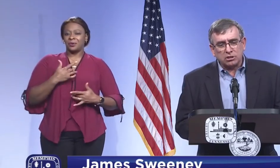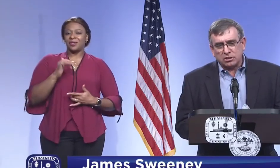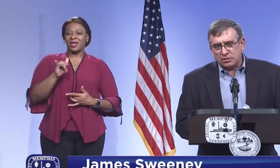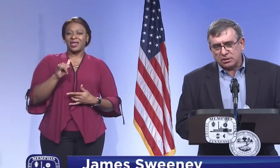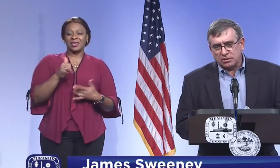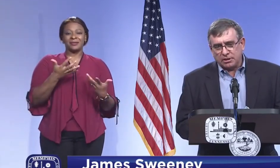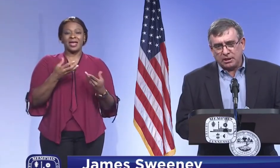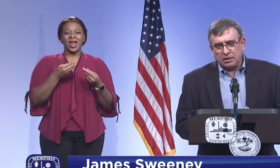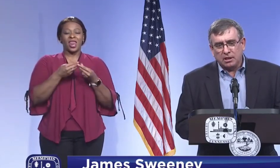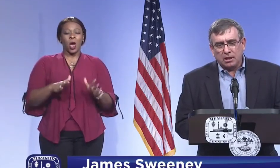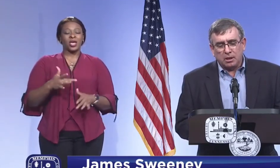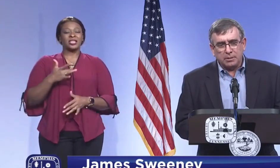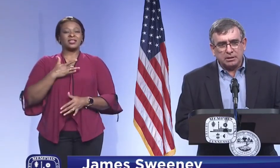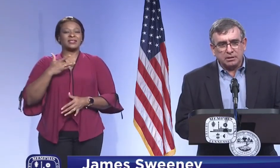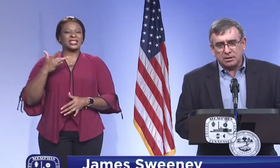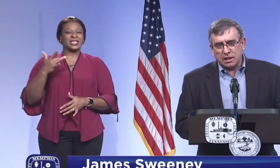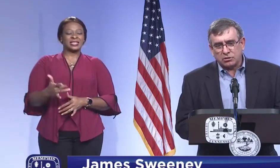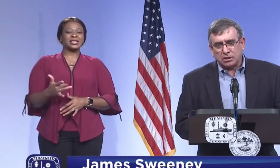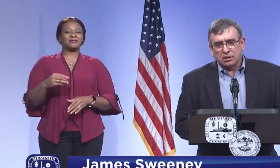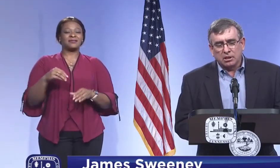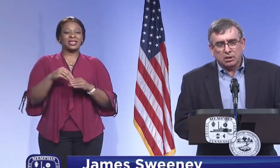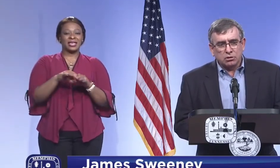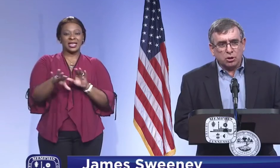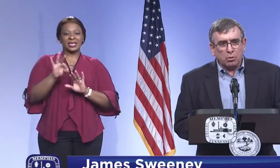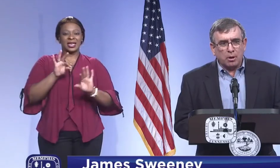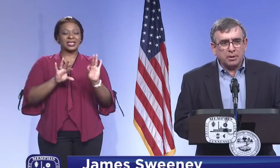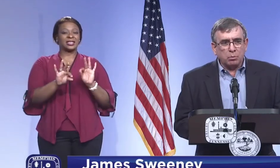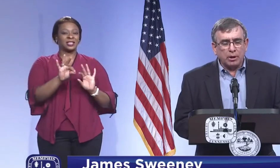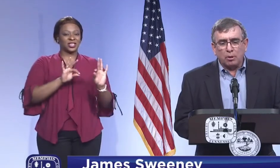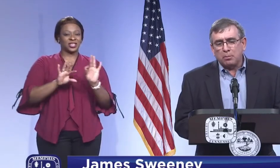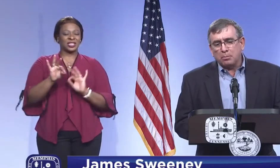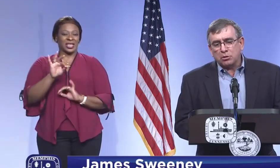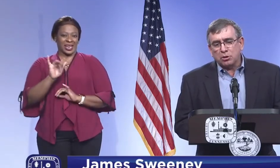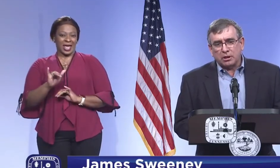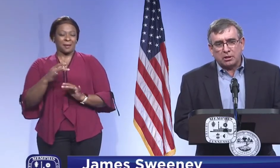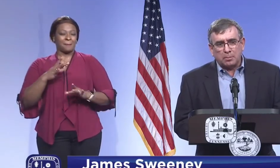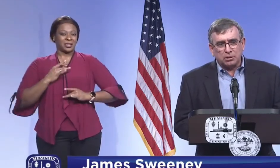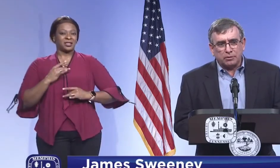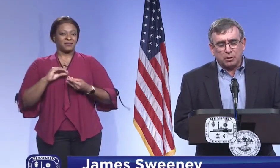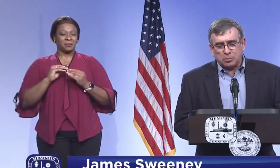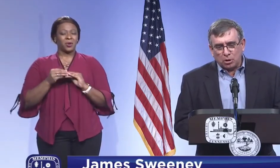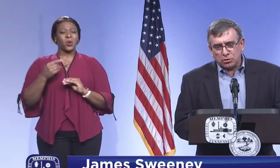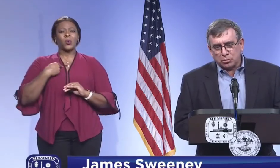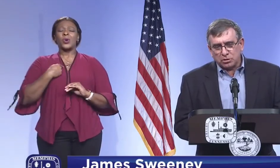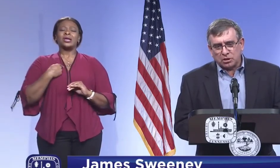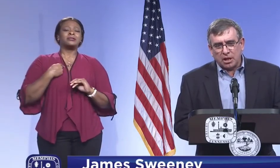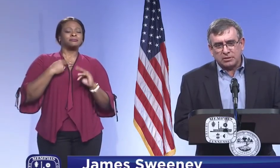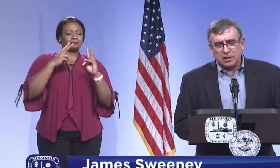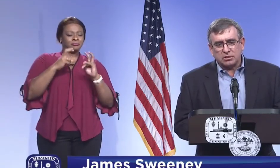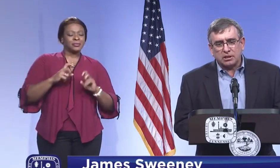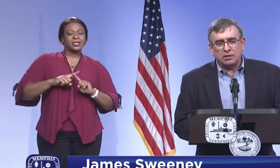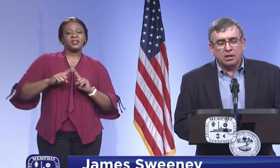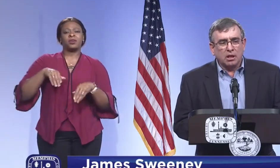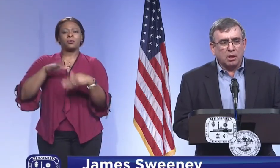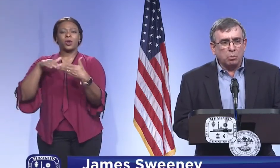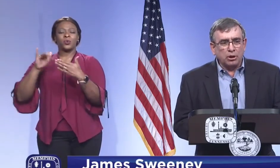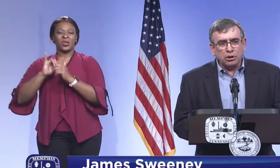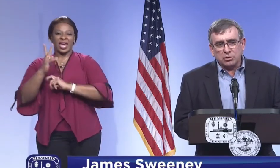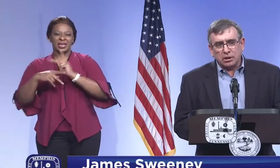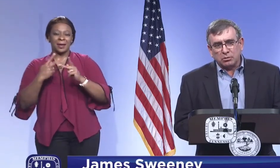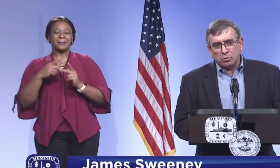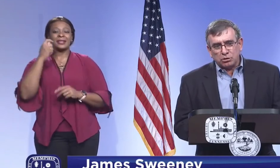of sensitivity in the detection. So we are pursuing a couple of different approaches with saliva testing.